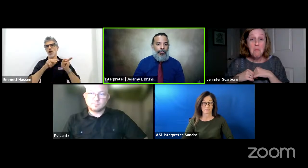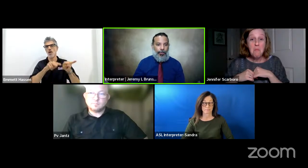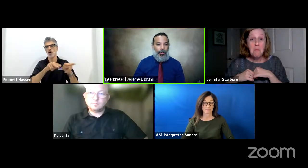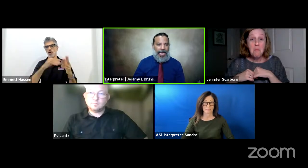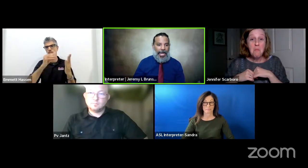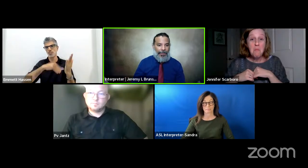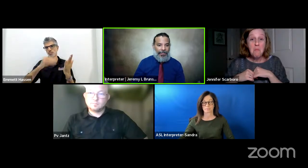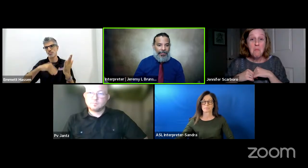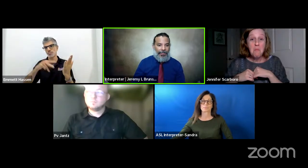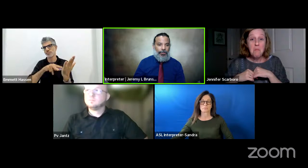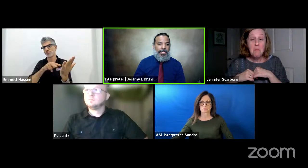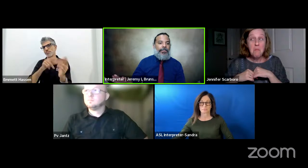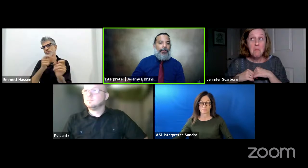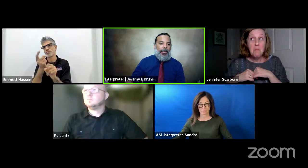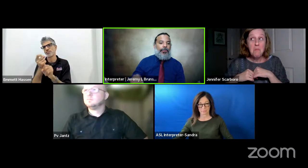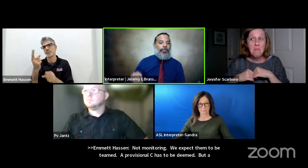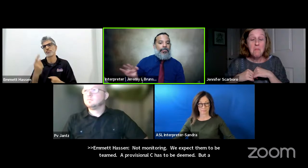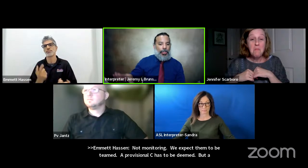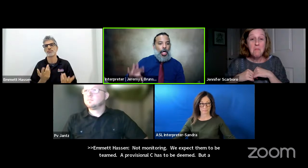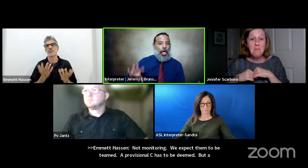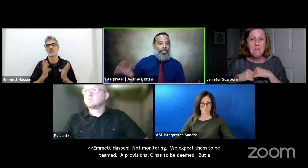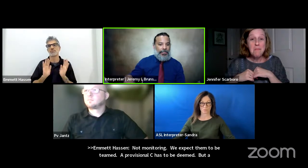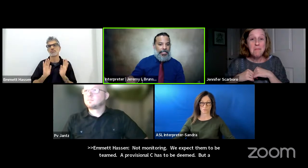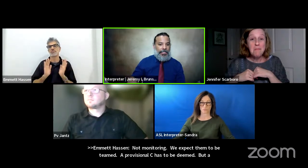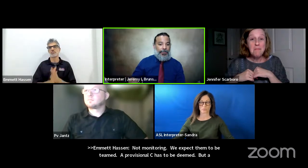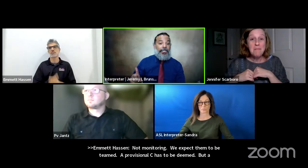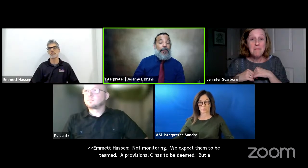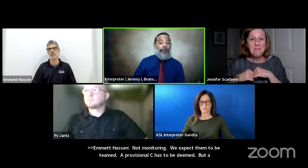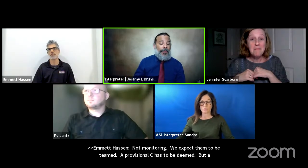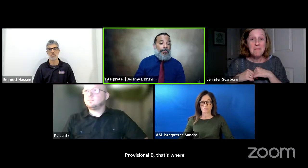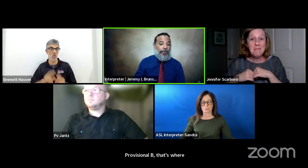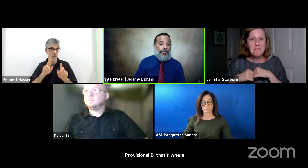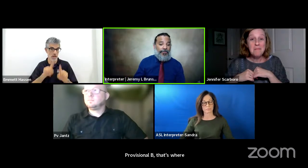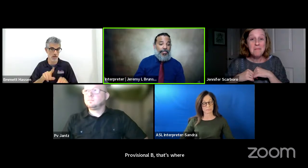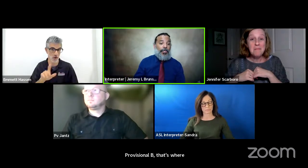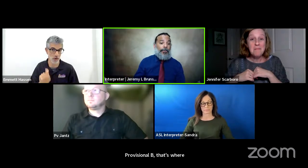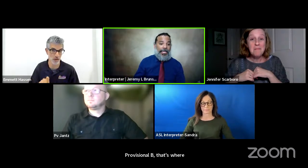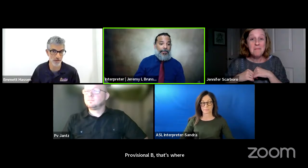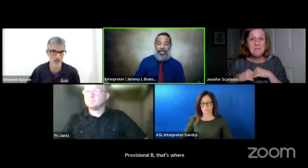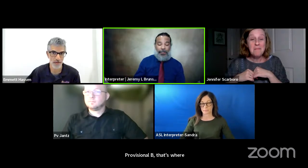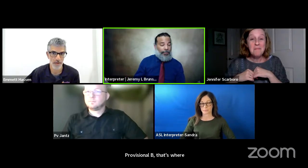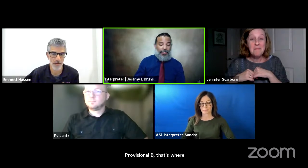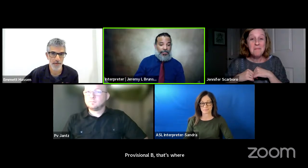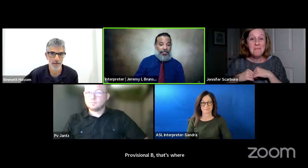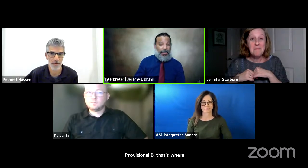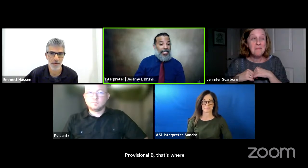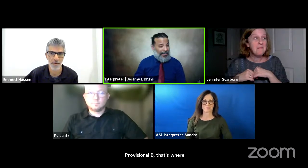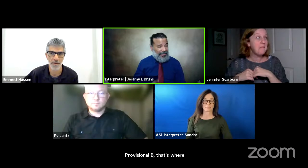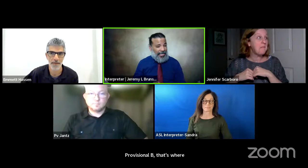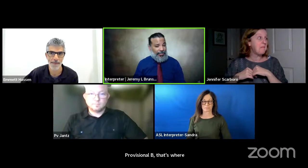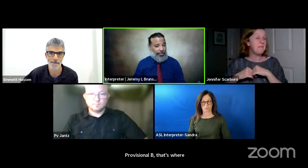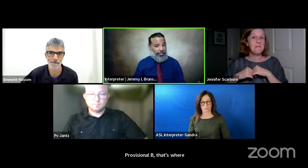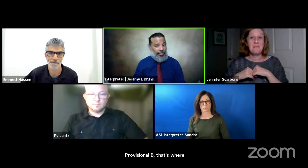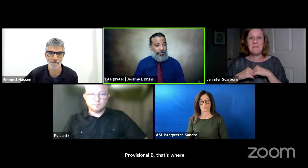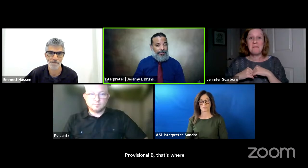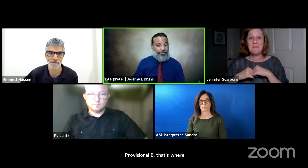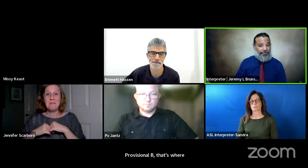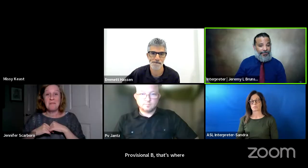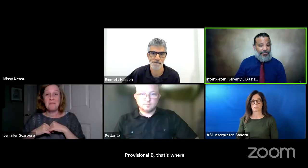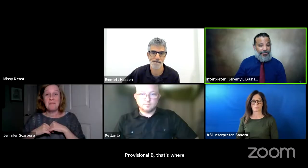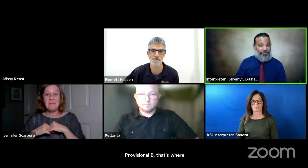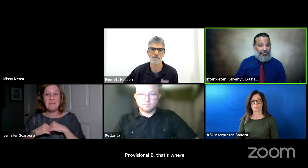that's where the reporting happens. So there's monitoring, there's a log that takes place for the provisional B, not the provisional C. Does that answer your